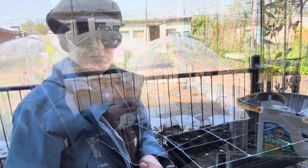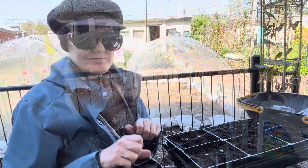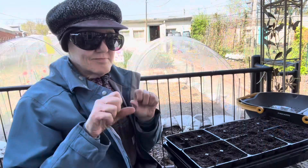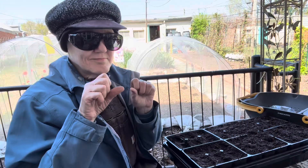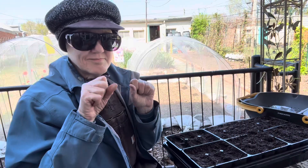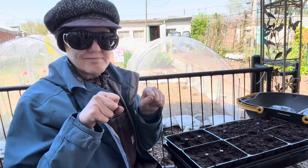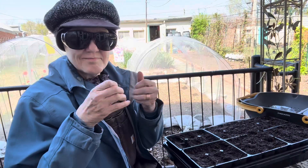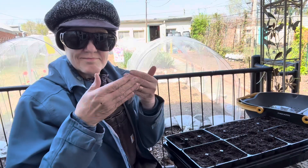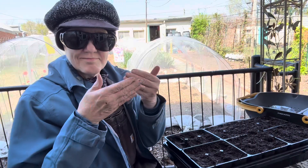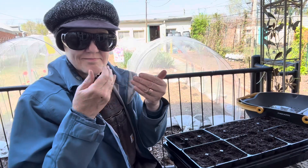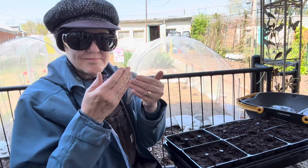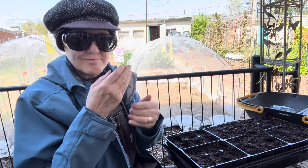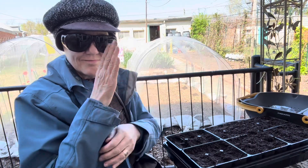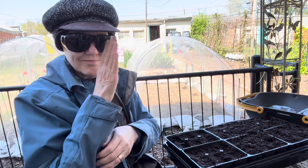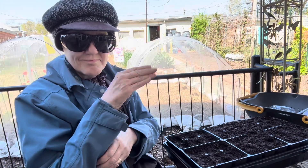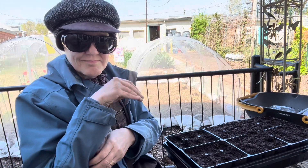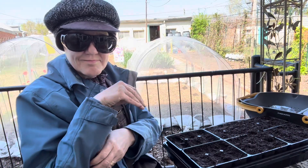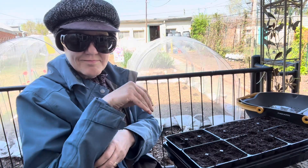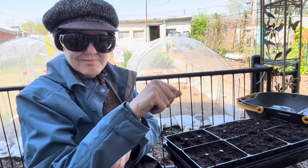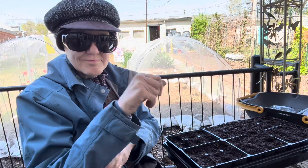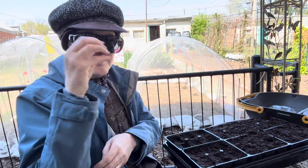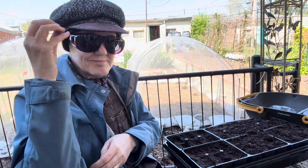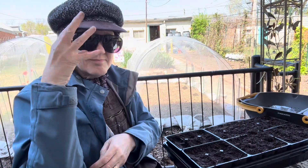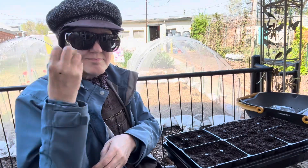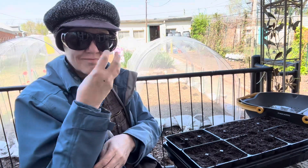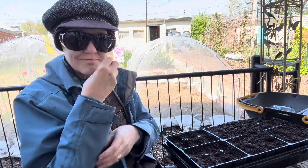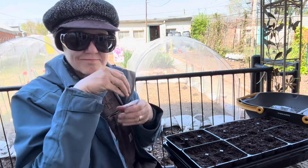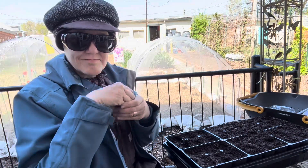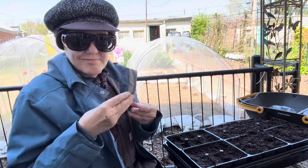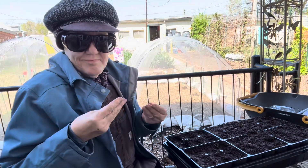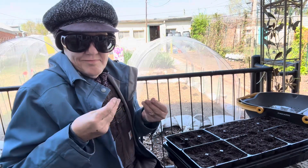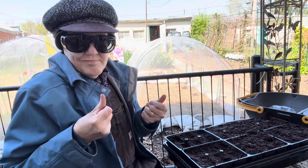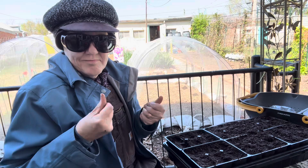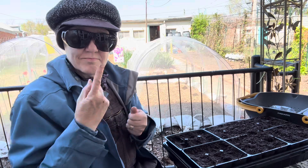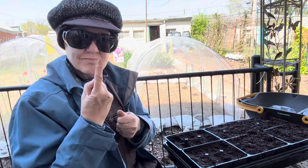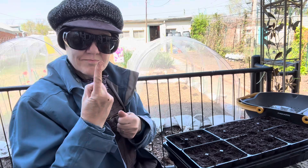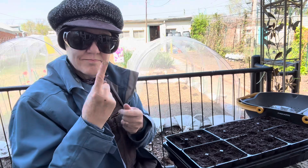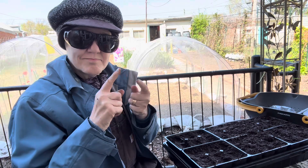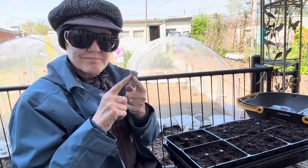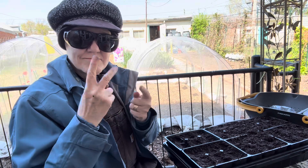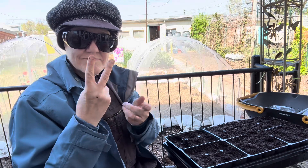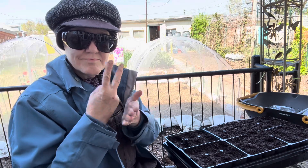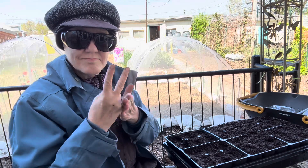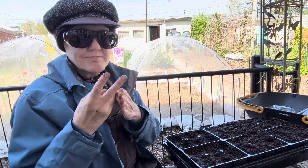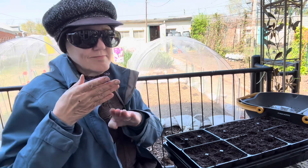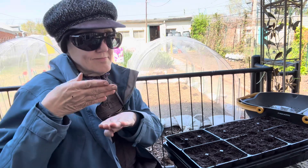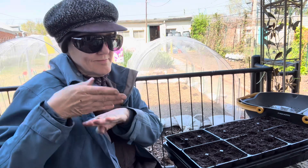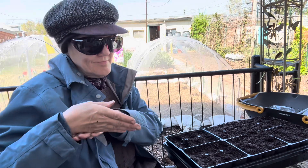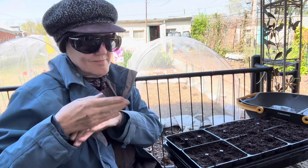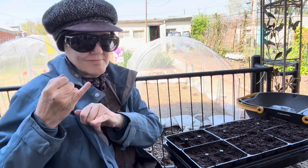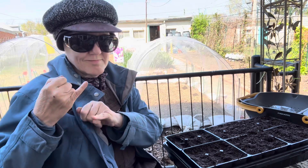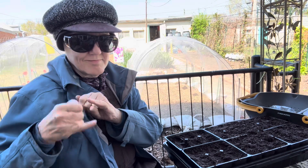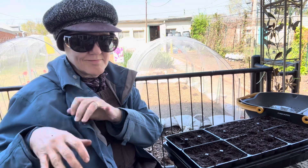Sunflowers are easy to direct sow into the garden 1 to 2 weeks after your last